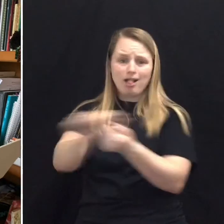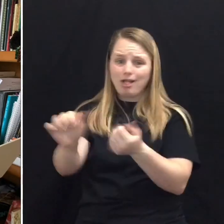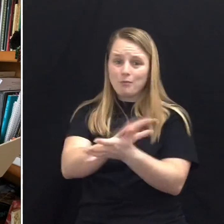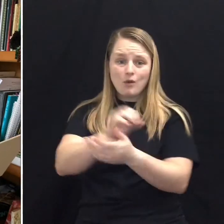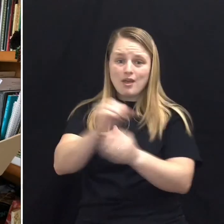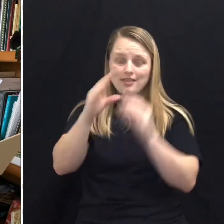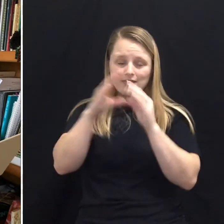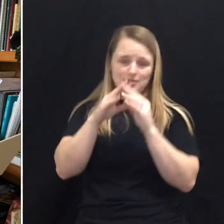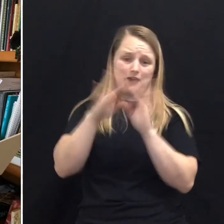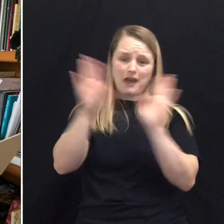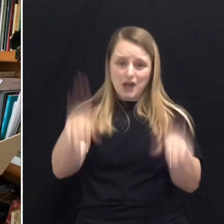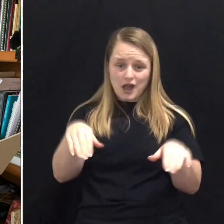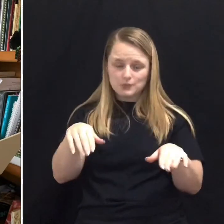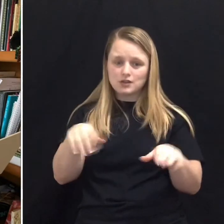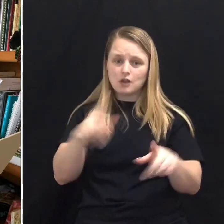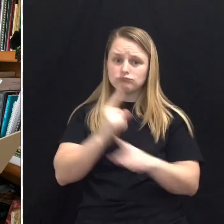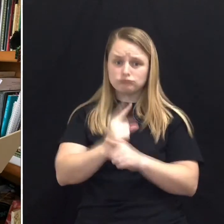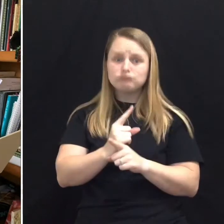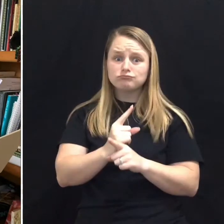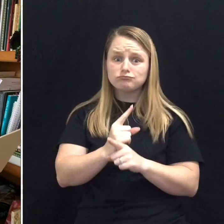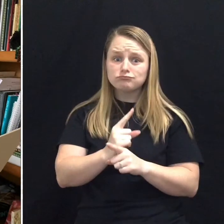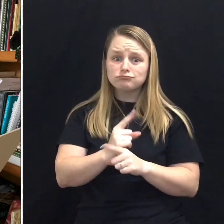asleep, exhausted.